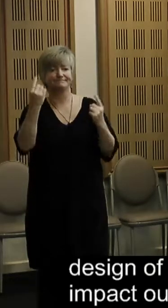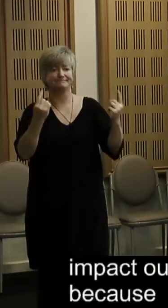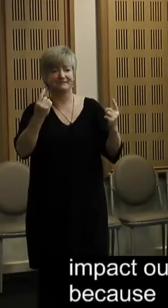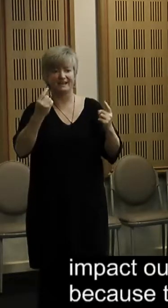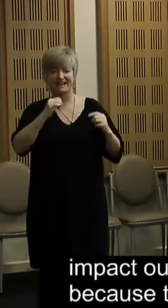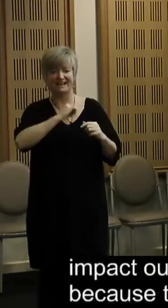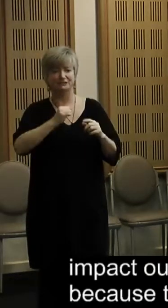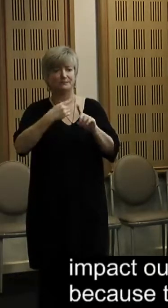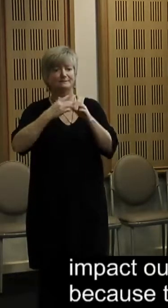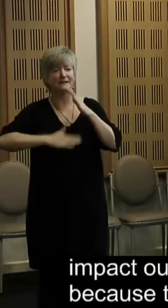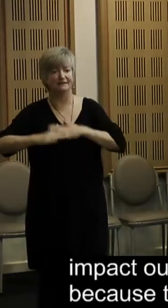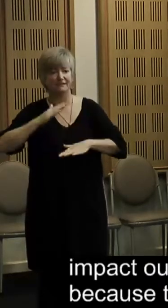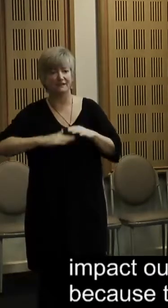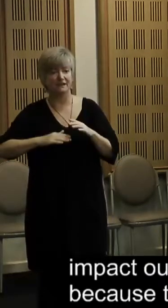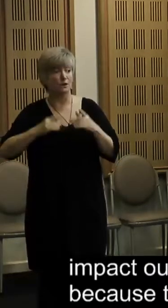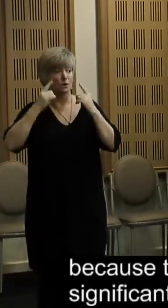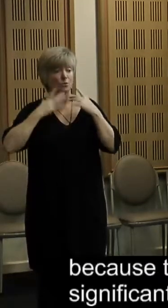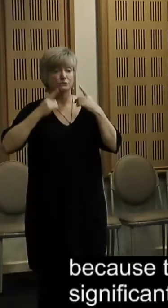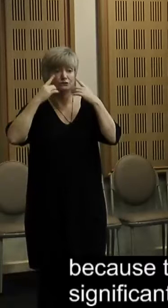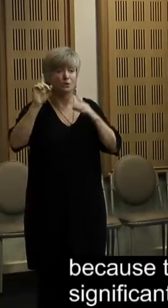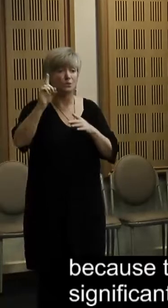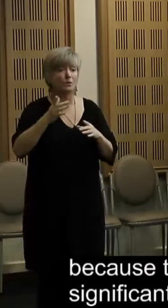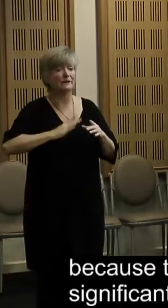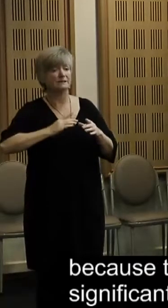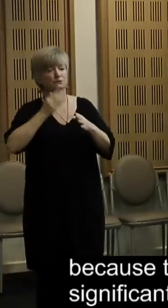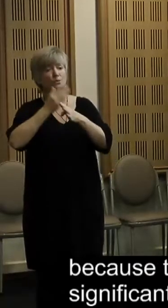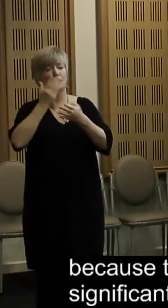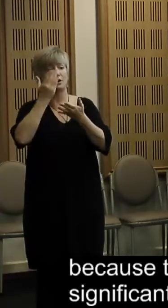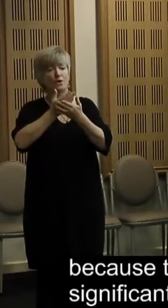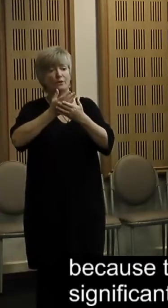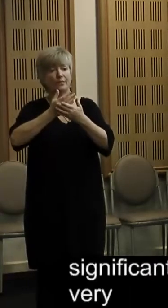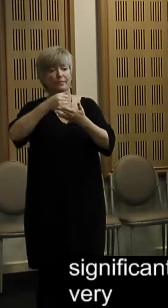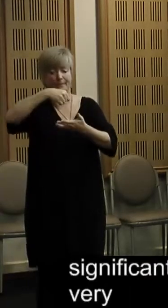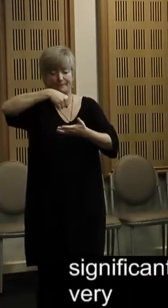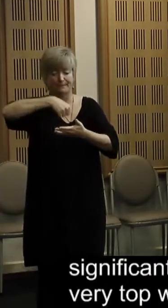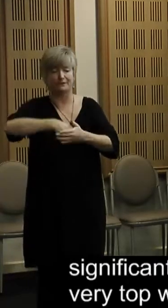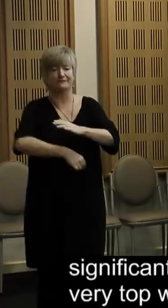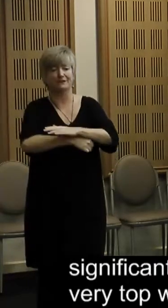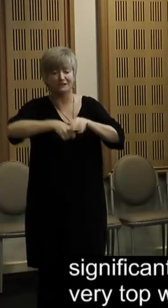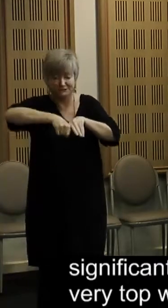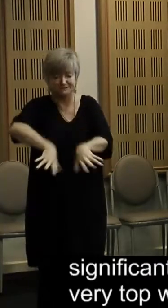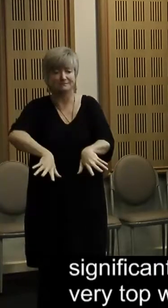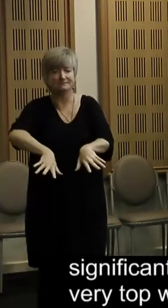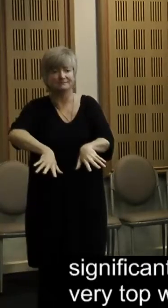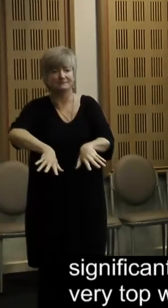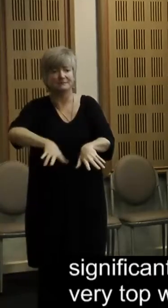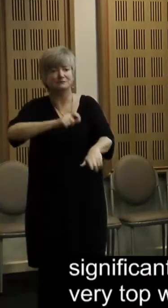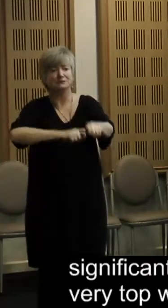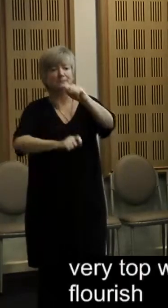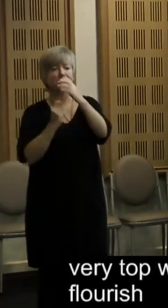behaviours. But what it's trying to show is you've got to actually work on these foundational things to be able to even flourish at the top of the tree.